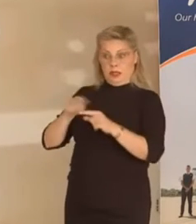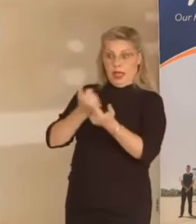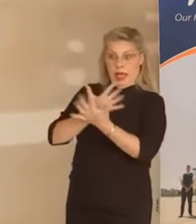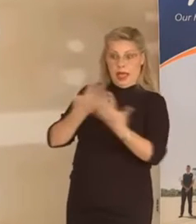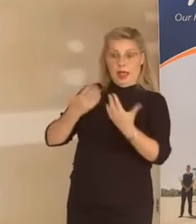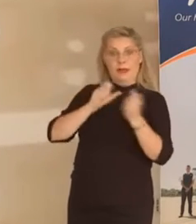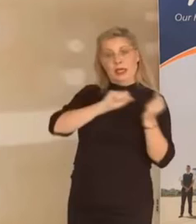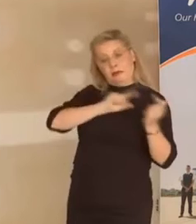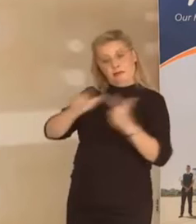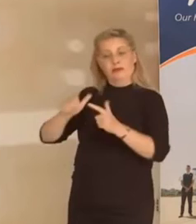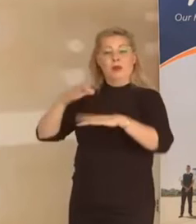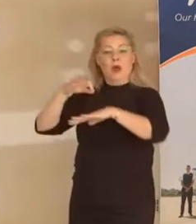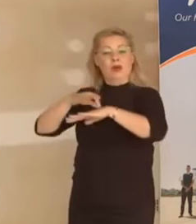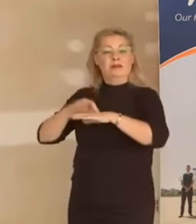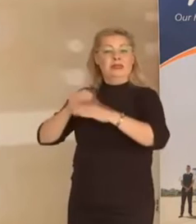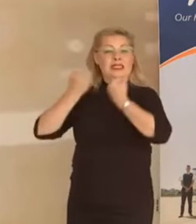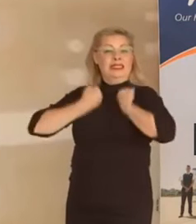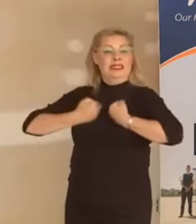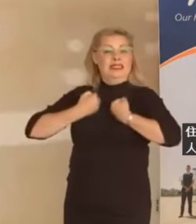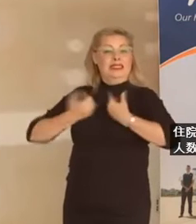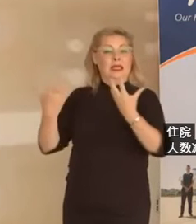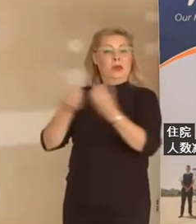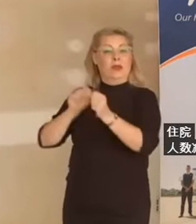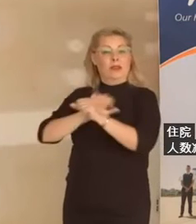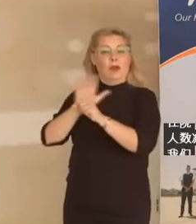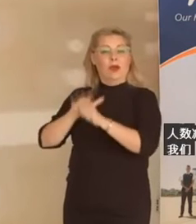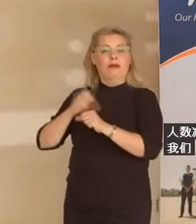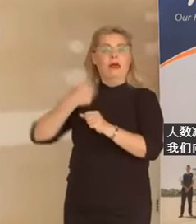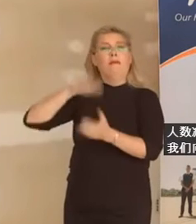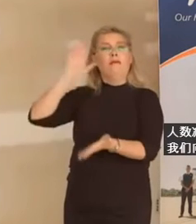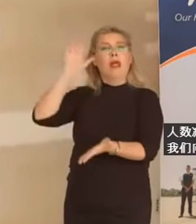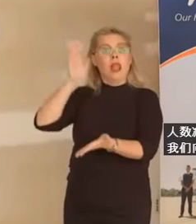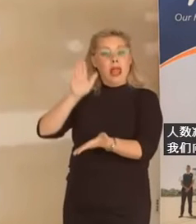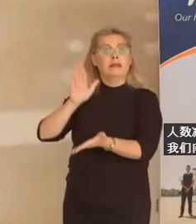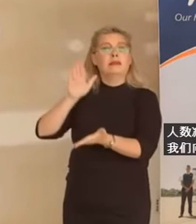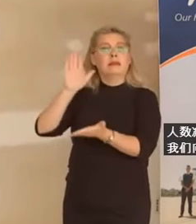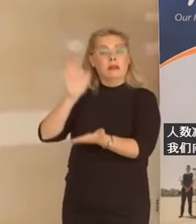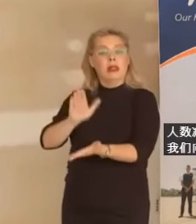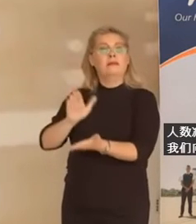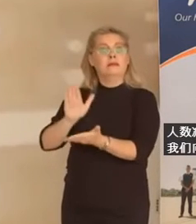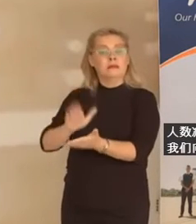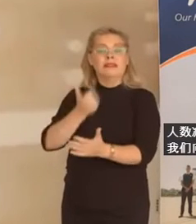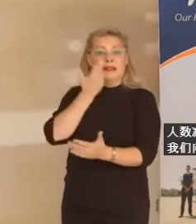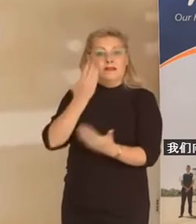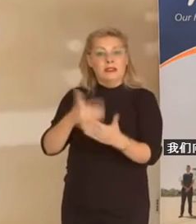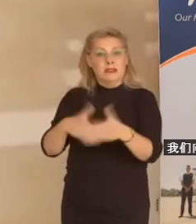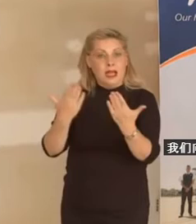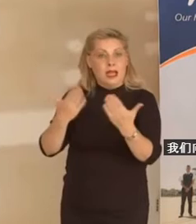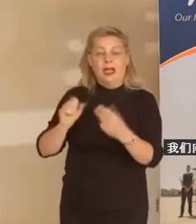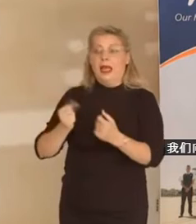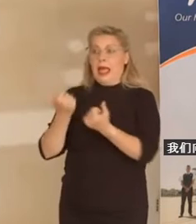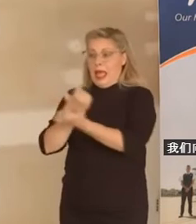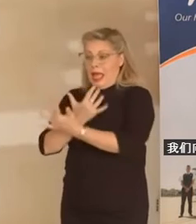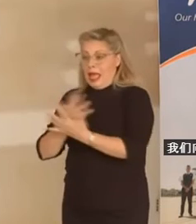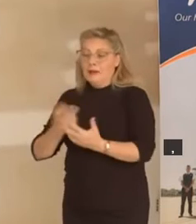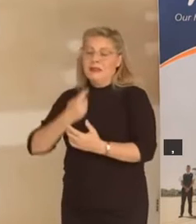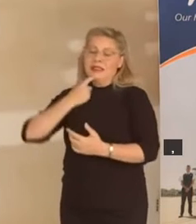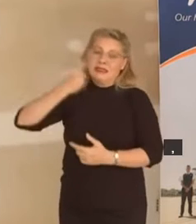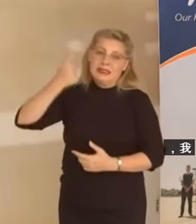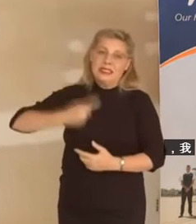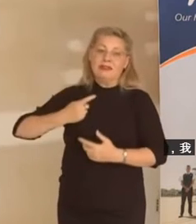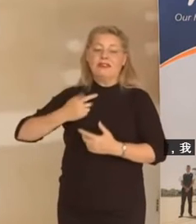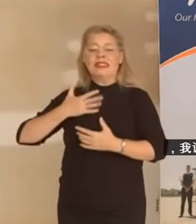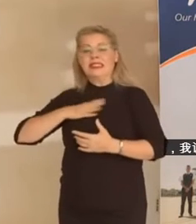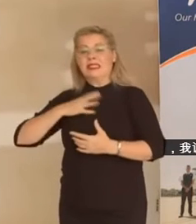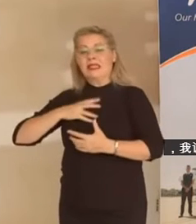reduction in hospitalisations and there's a reduction in our ICU capacity. We provided that information to the public, and